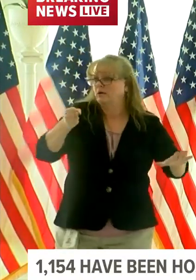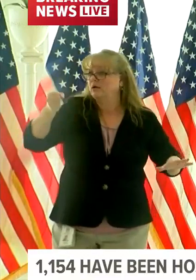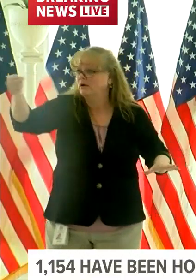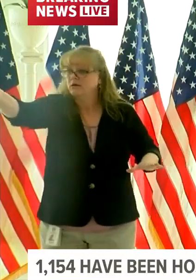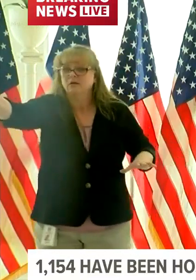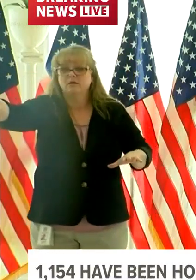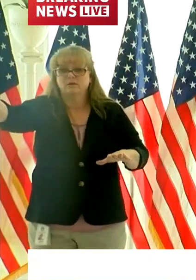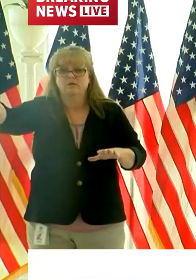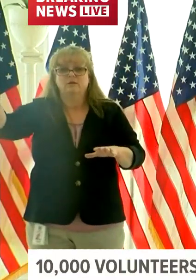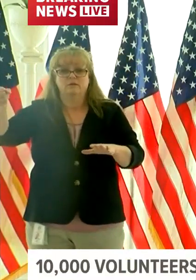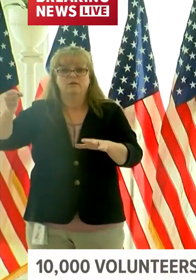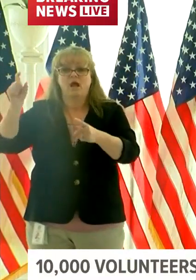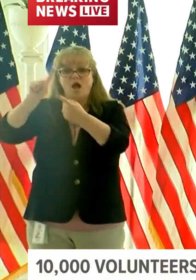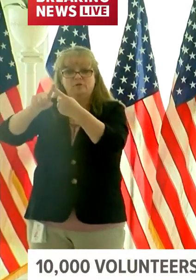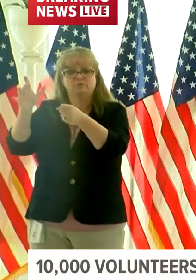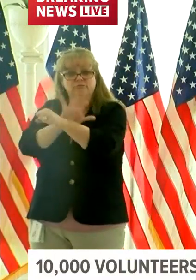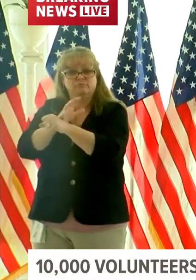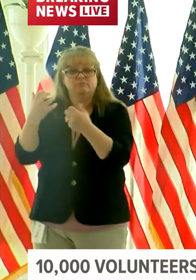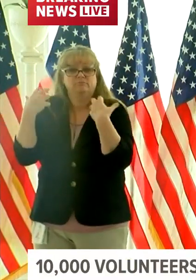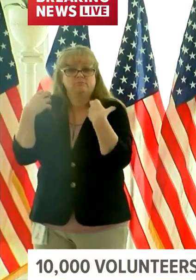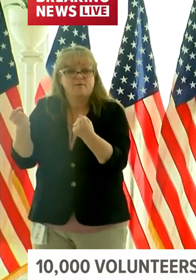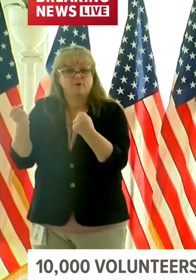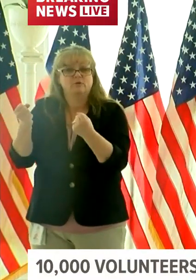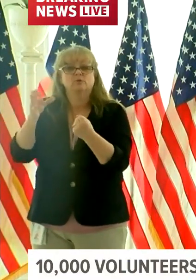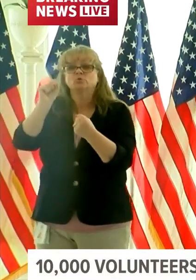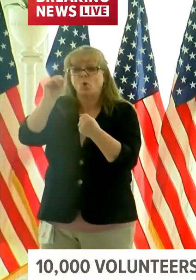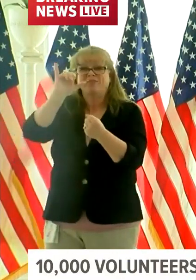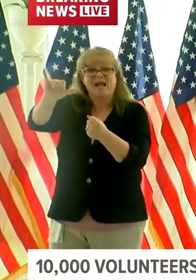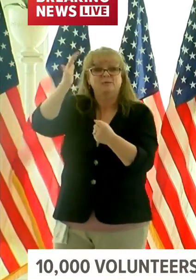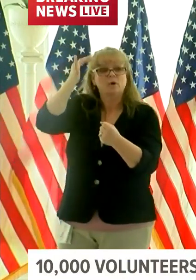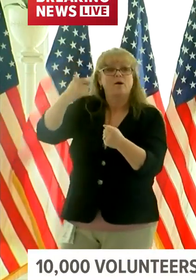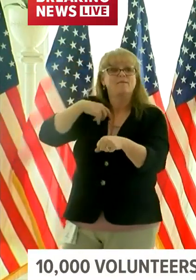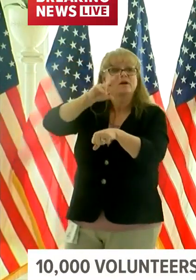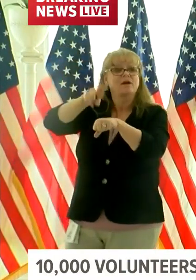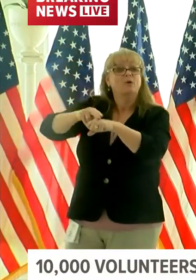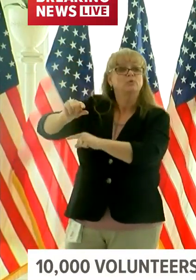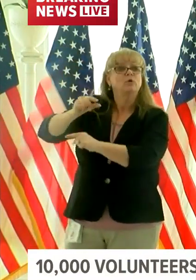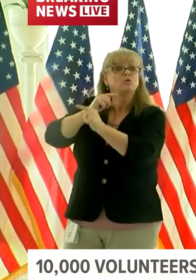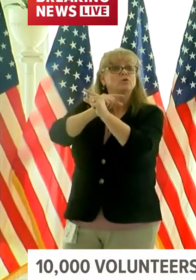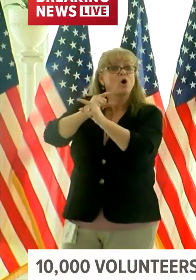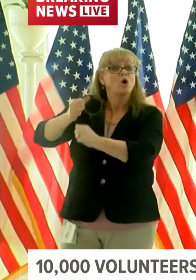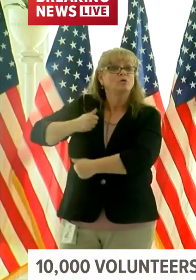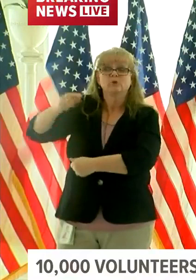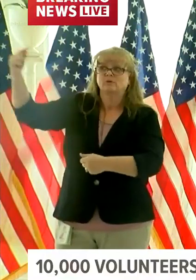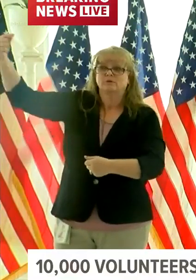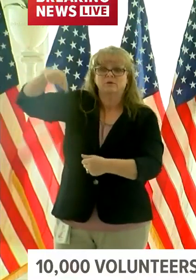with and the state is involved with to help those hospitals free up those beds sooner rather than later.